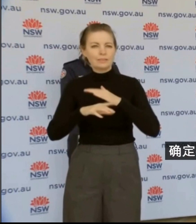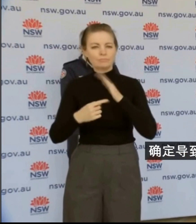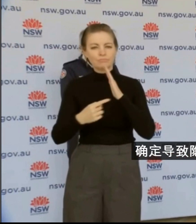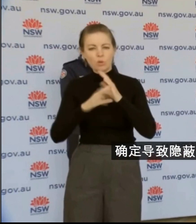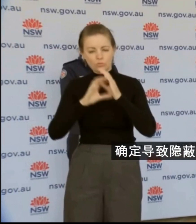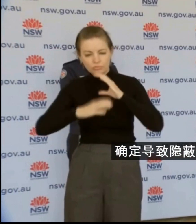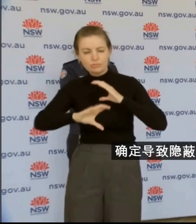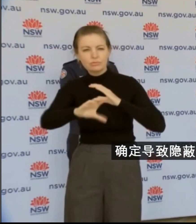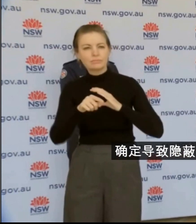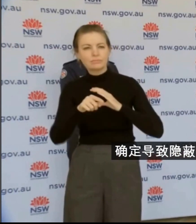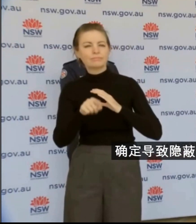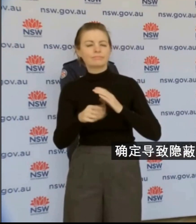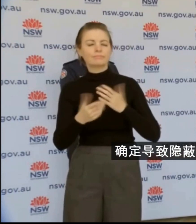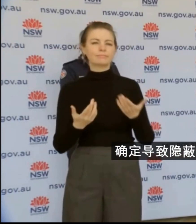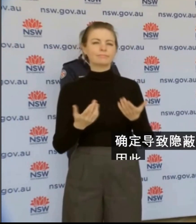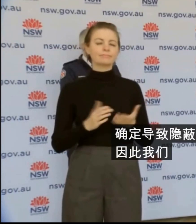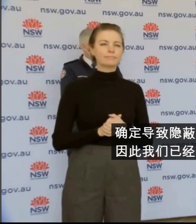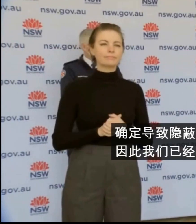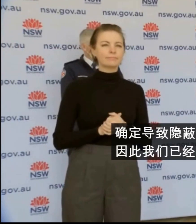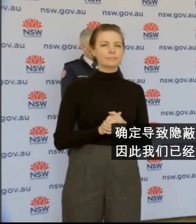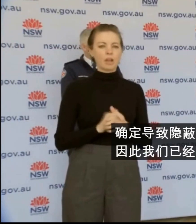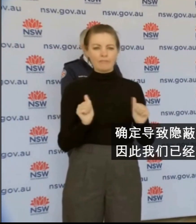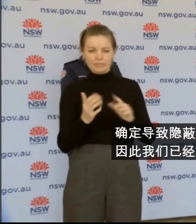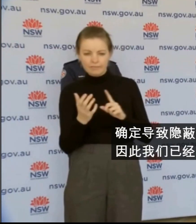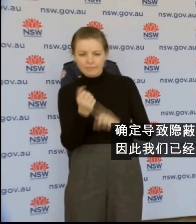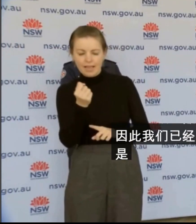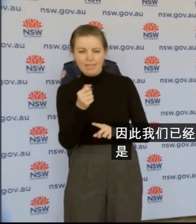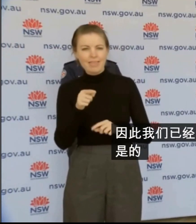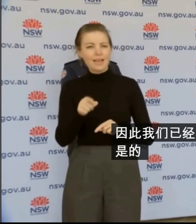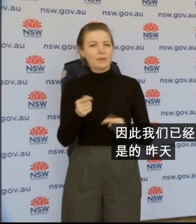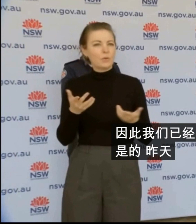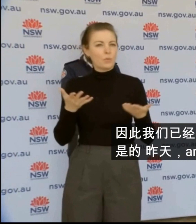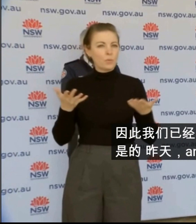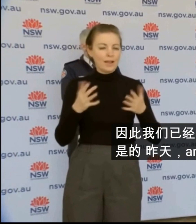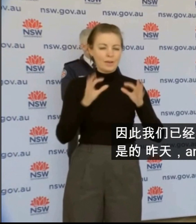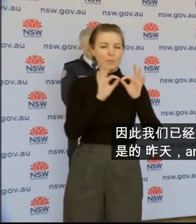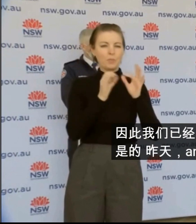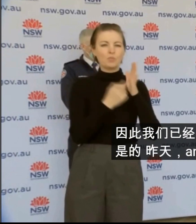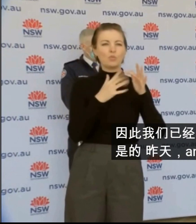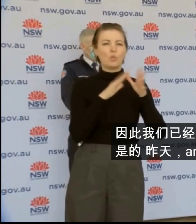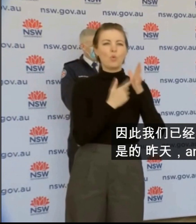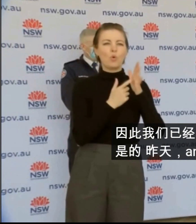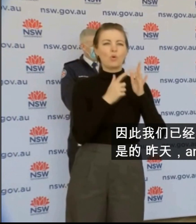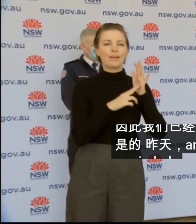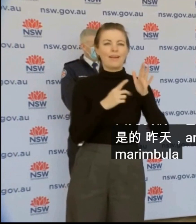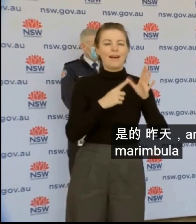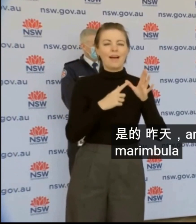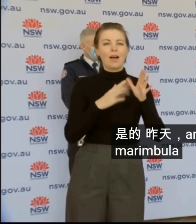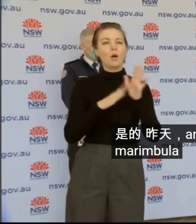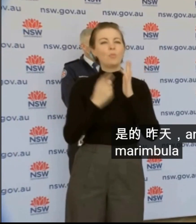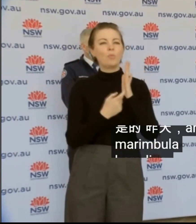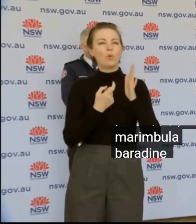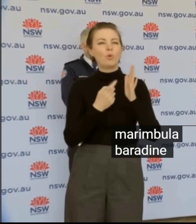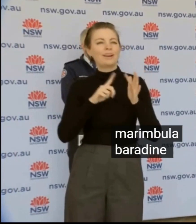the virus that causes COVID. So we've seen that yesterday in Brewarrina, Moree,